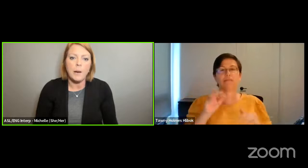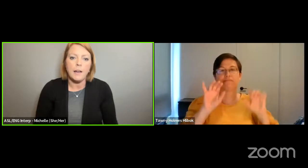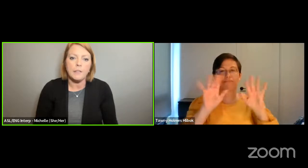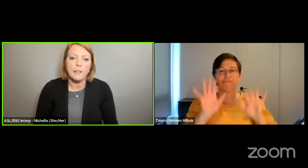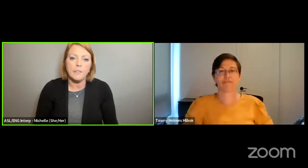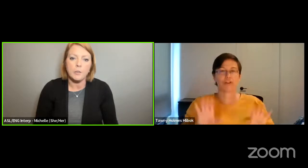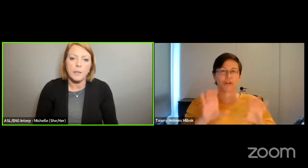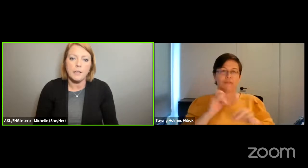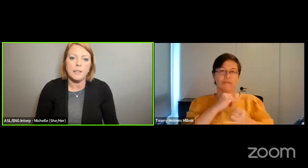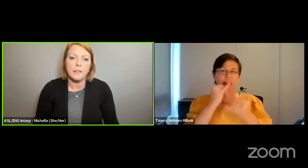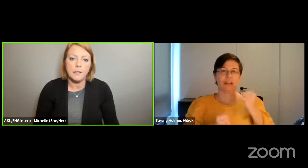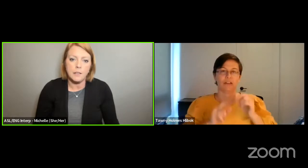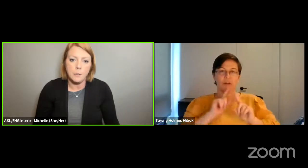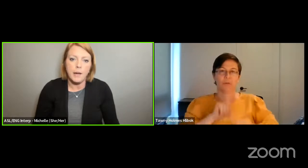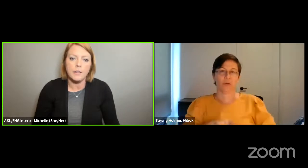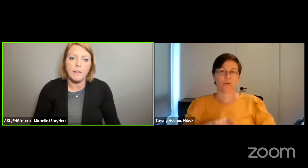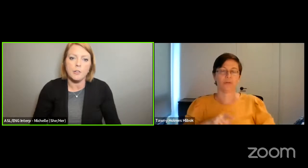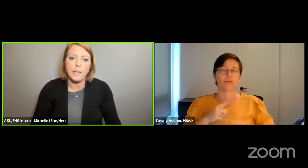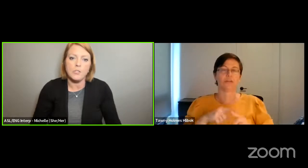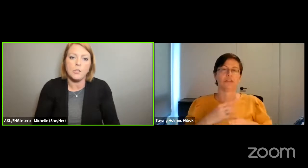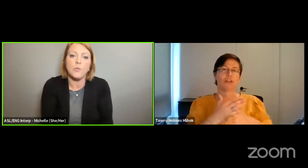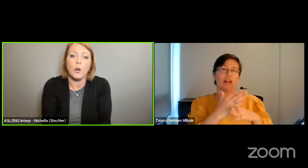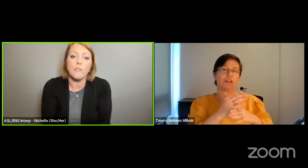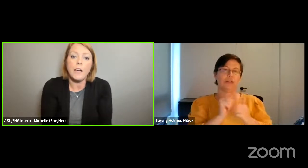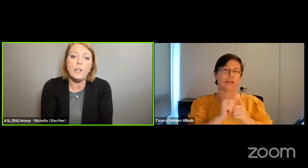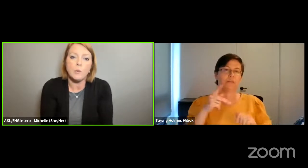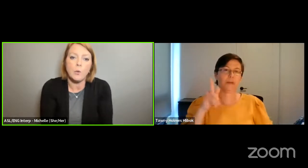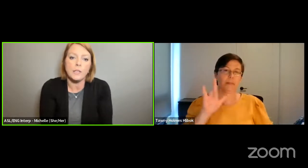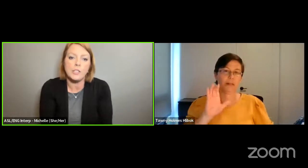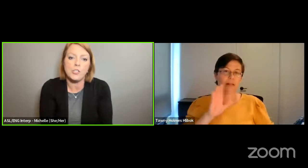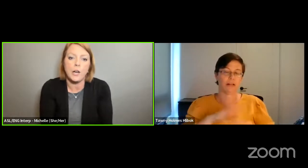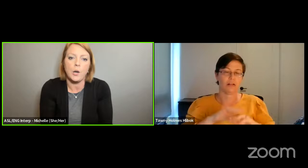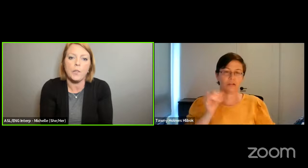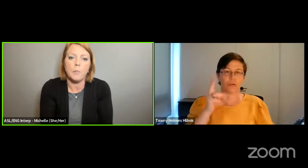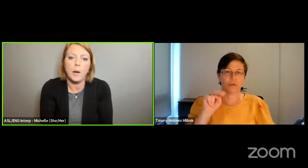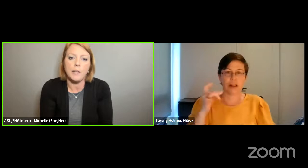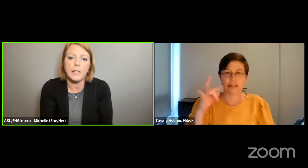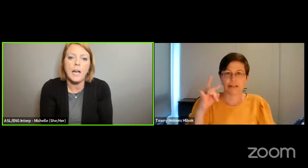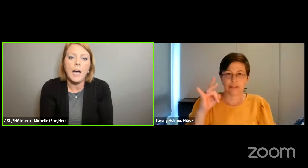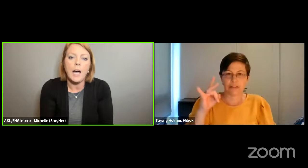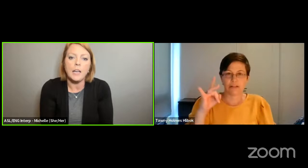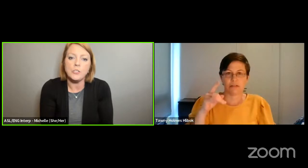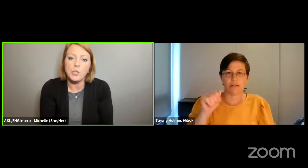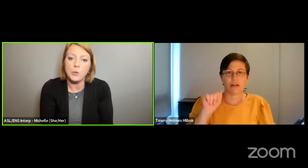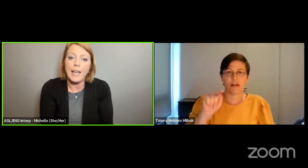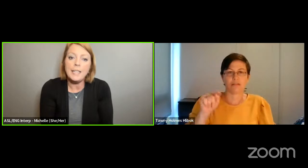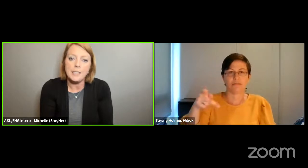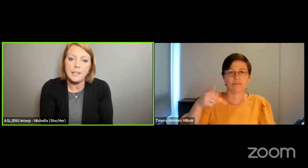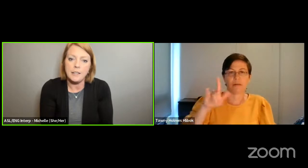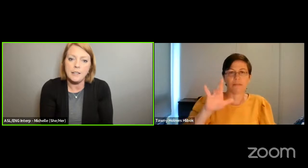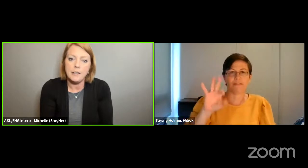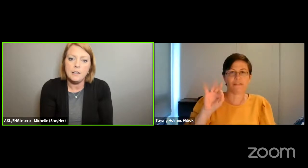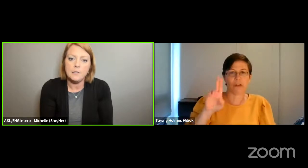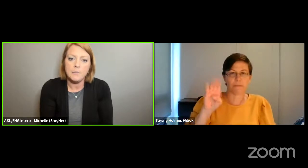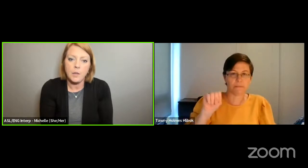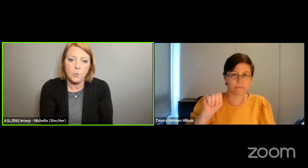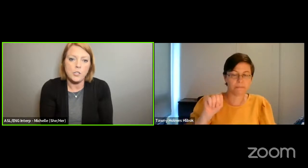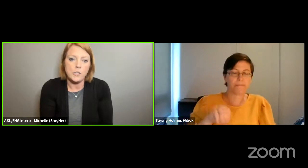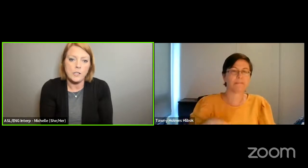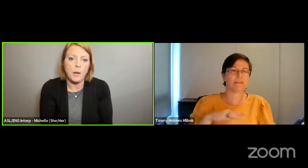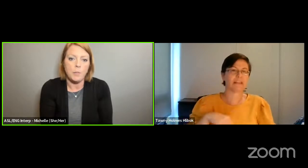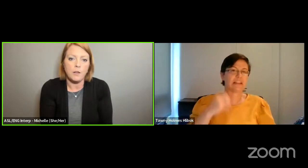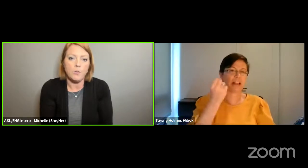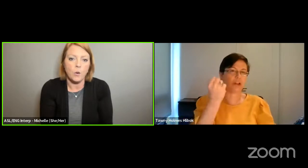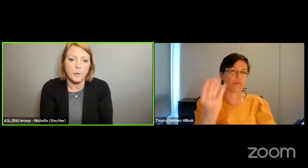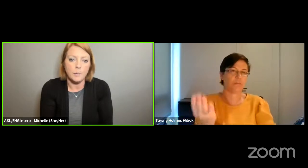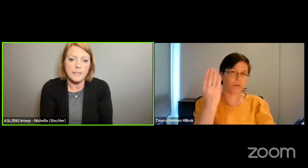that we compile the information for our final report to share with the public on June 18th, which